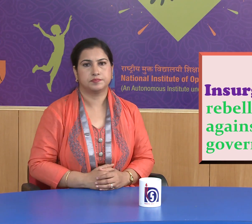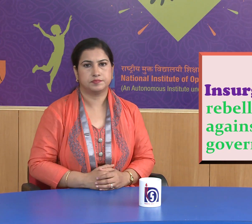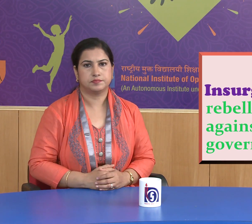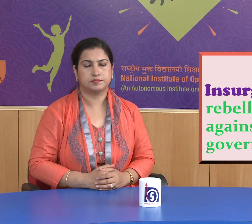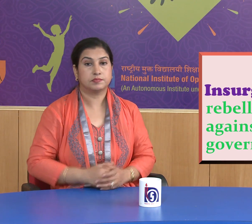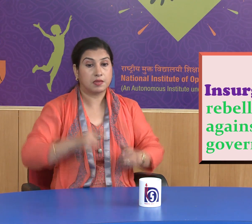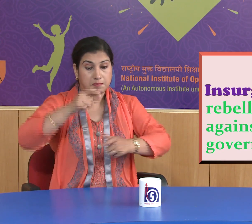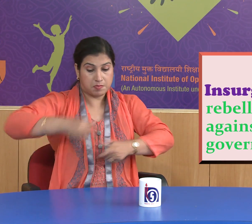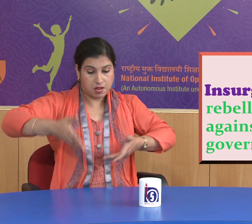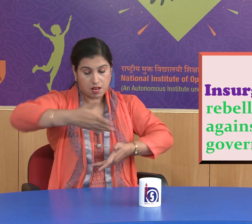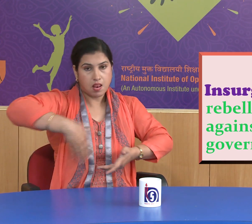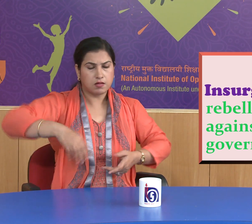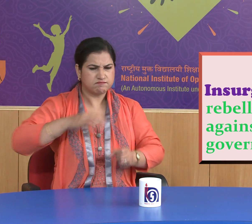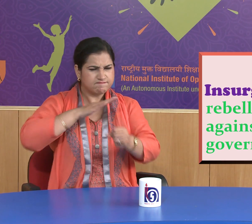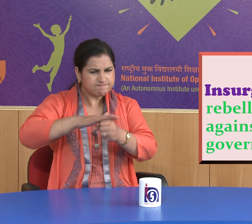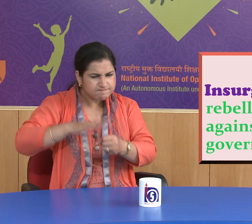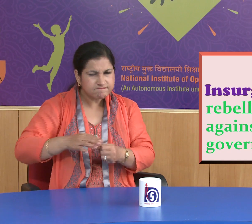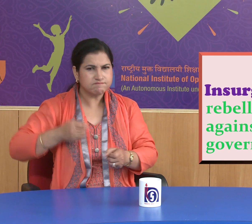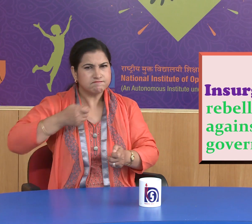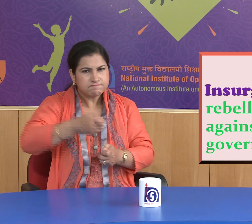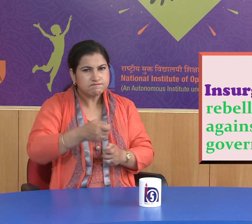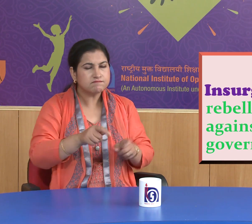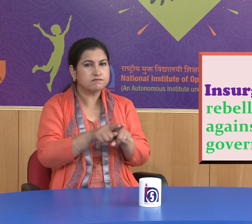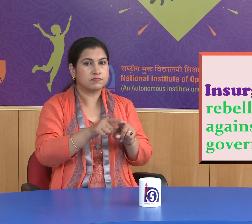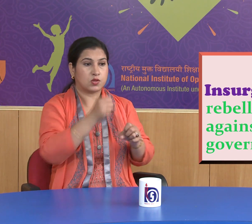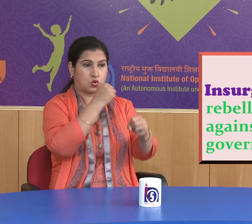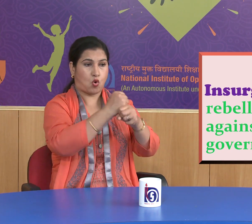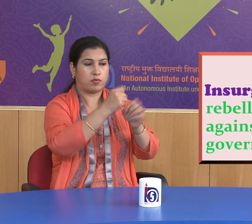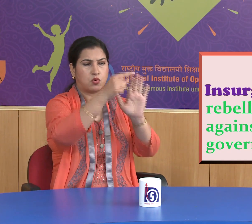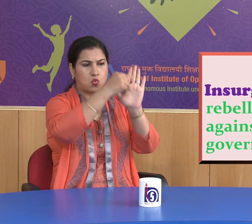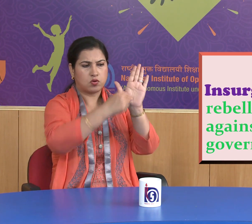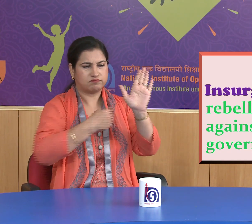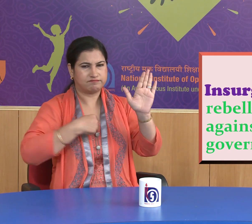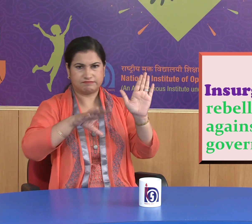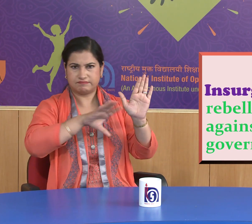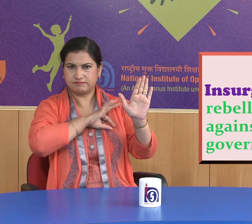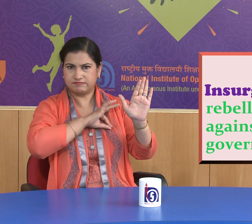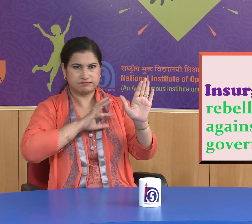People use violence to oppose the rule of the government.